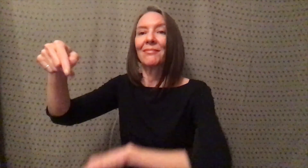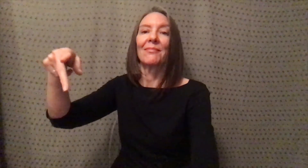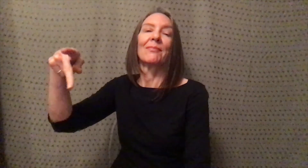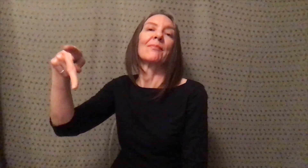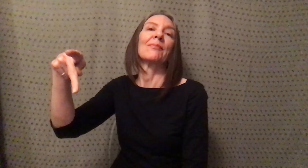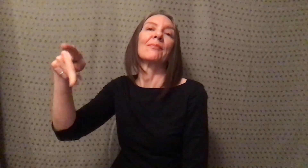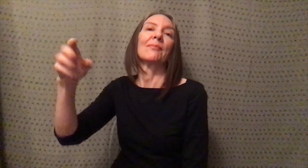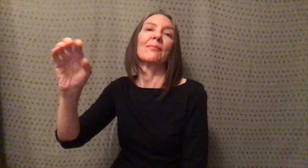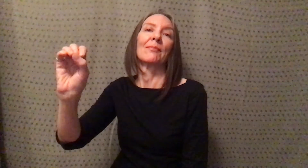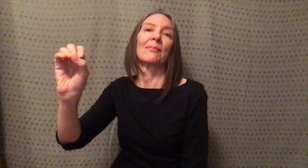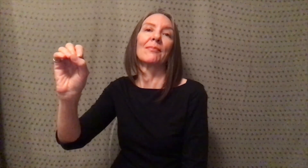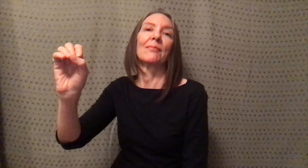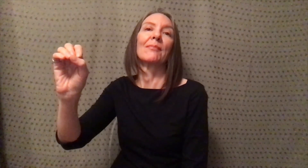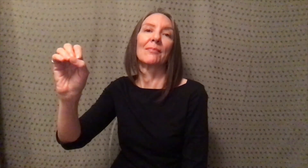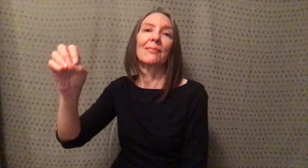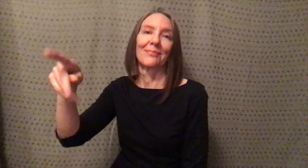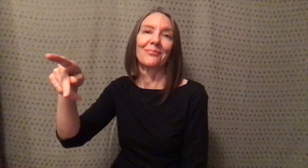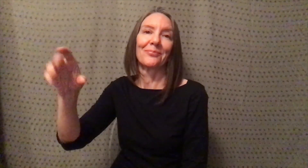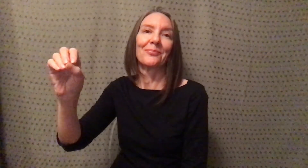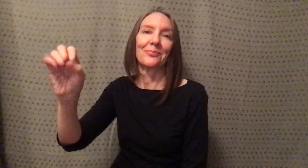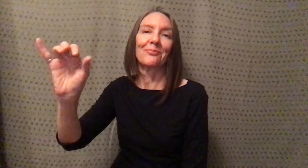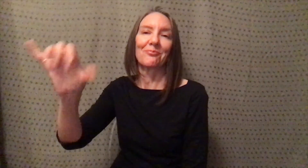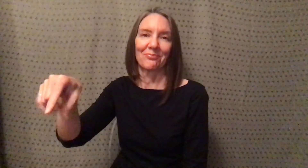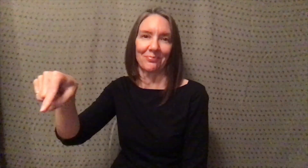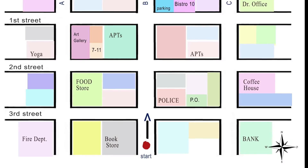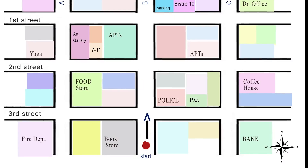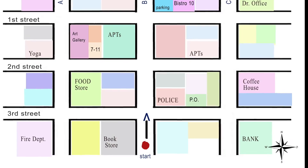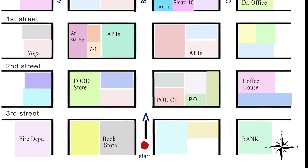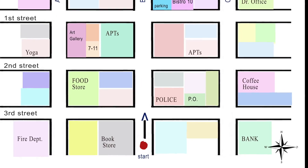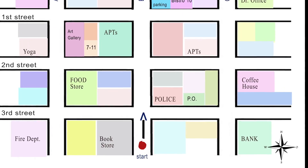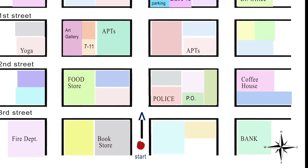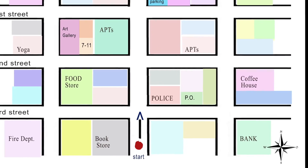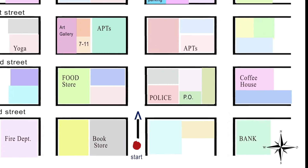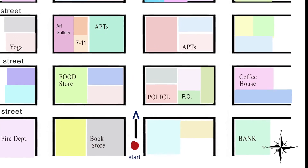station, is the post office. Yeah, right there.